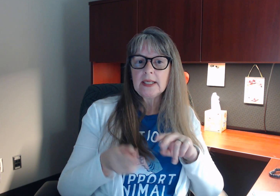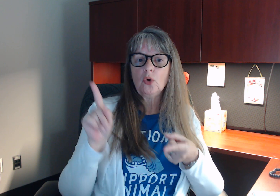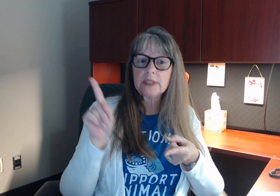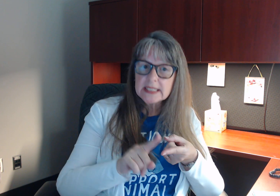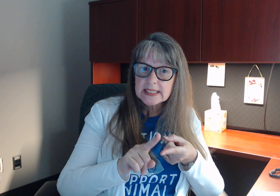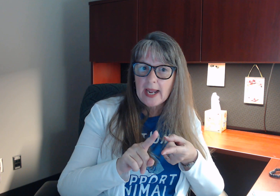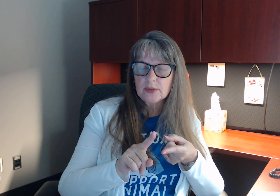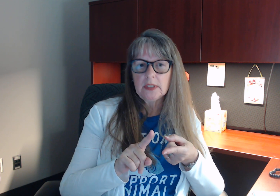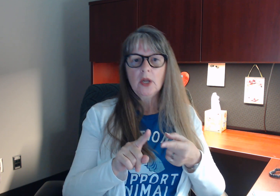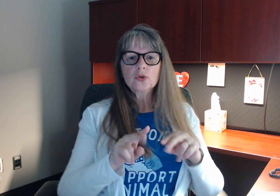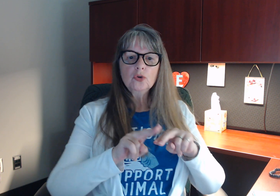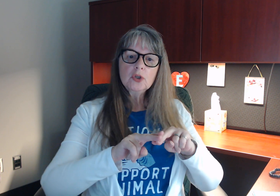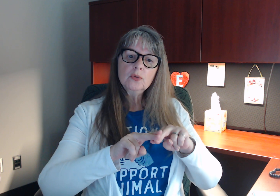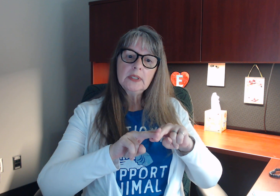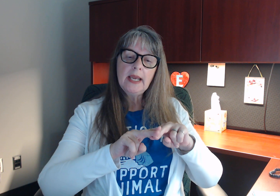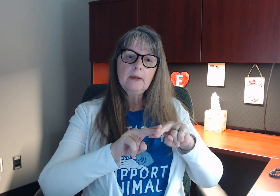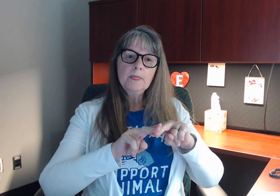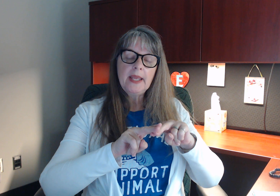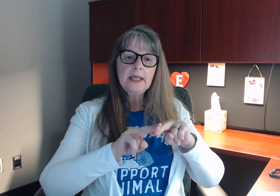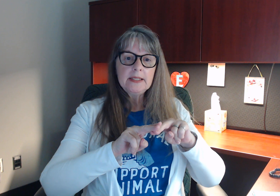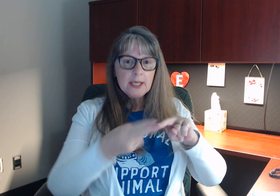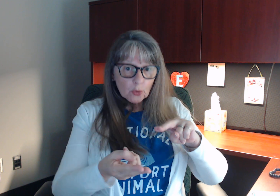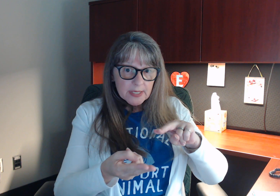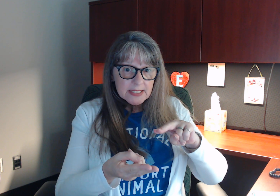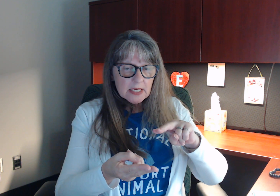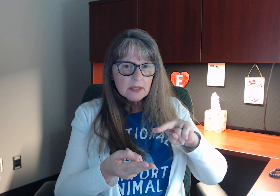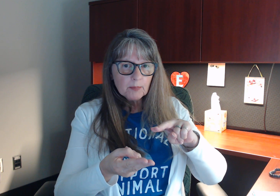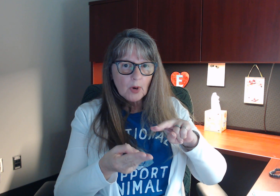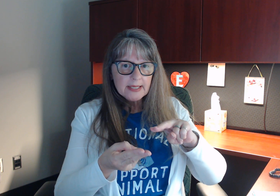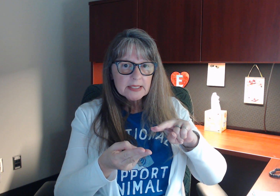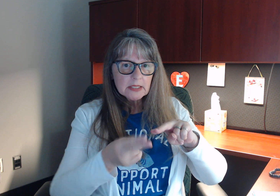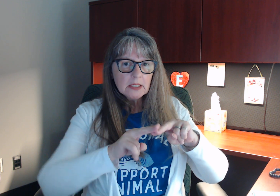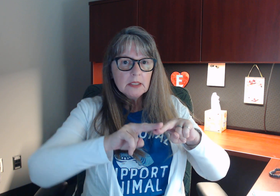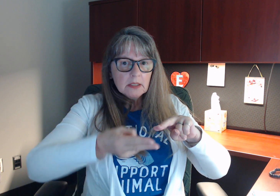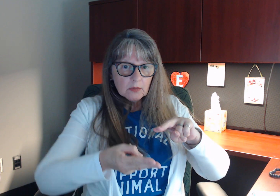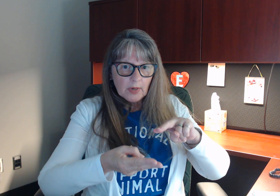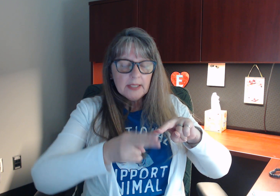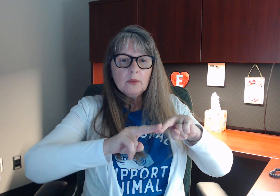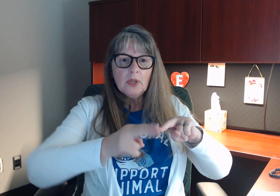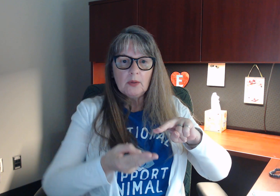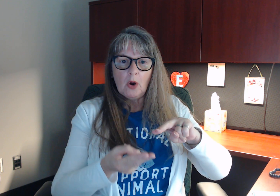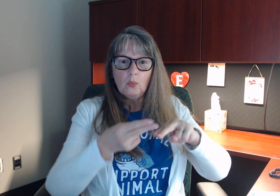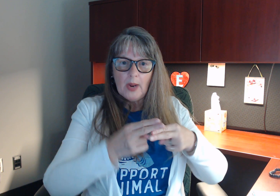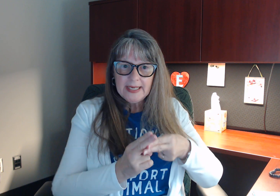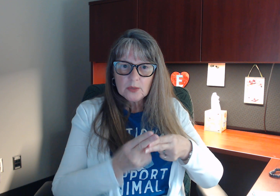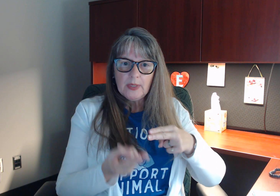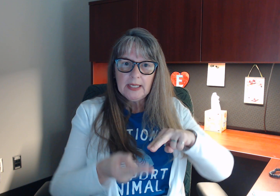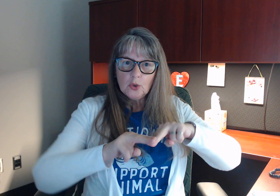or discount it. So you could do it like they could decrease the price, right? We like our weight, we increase